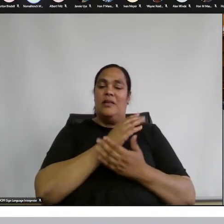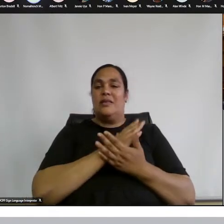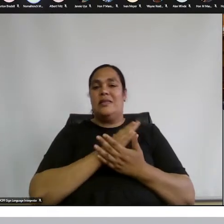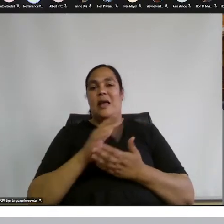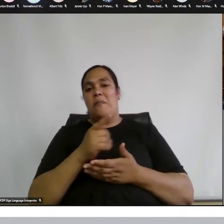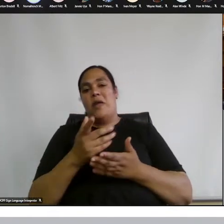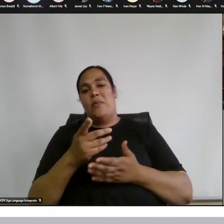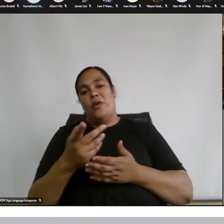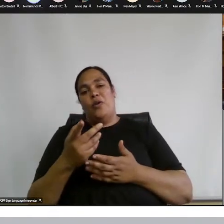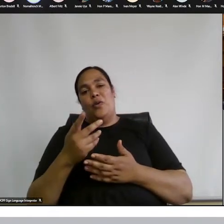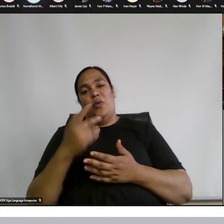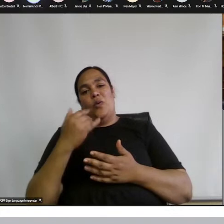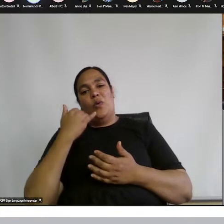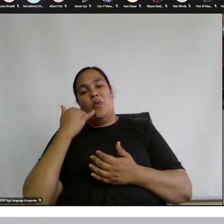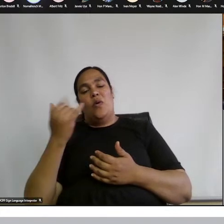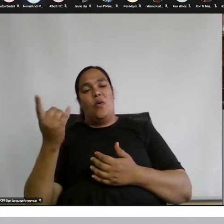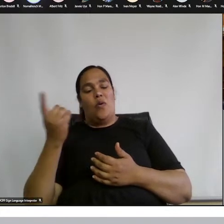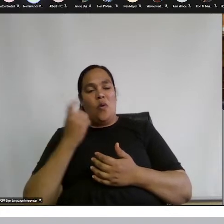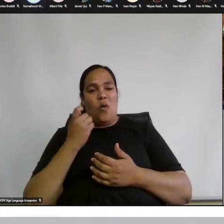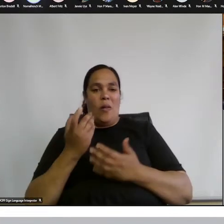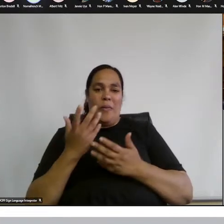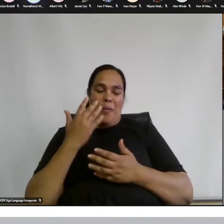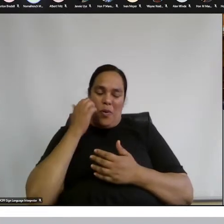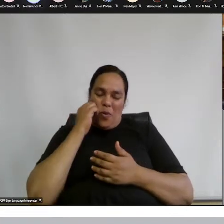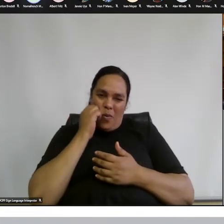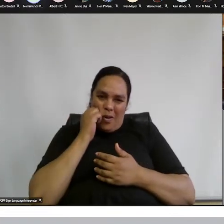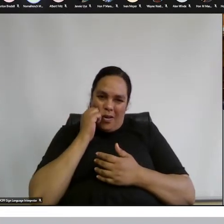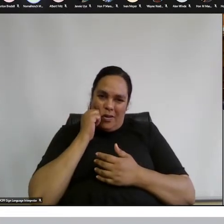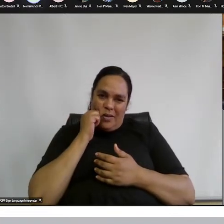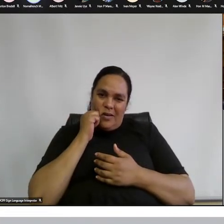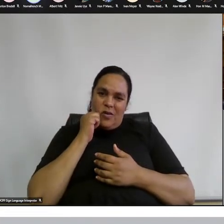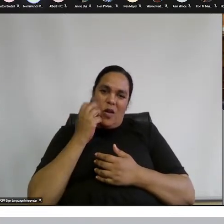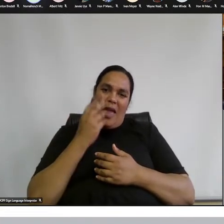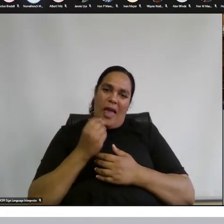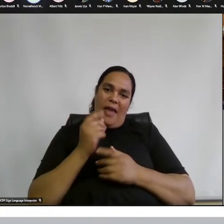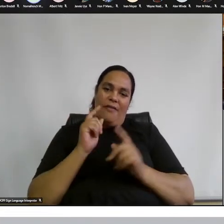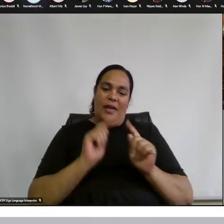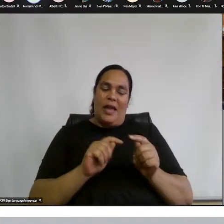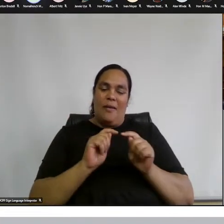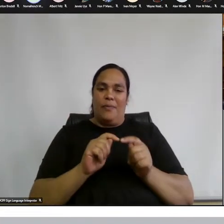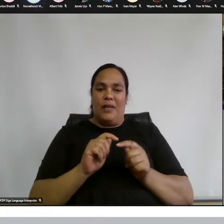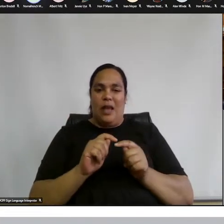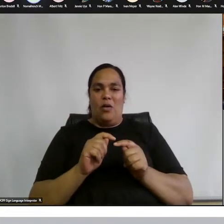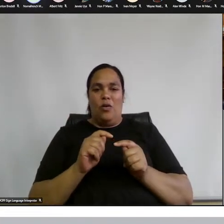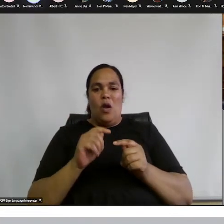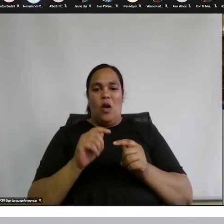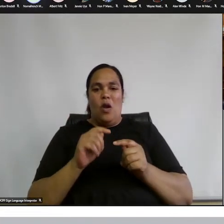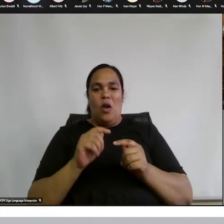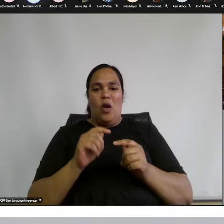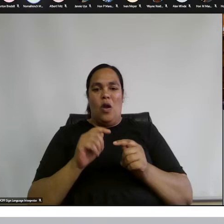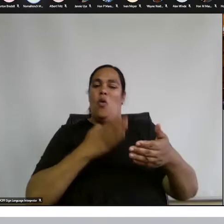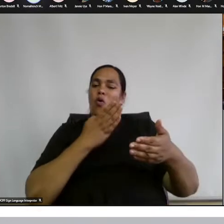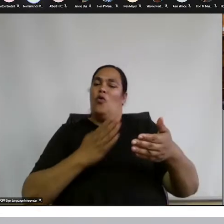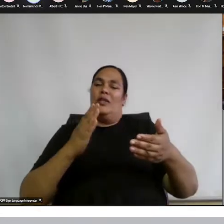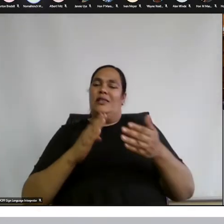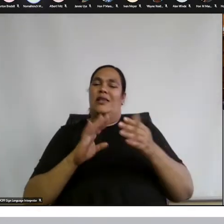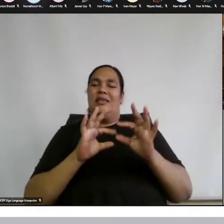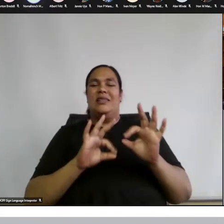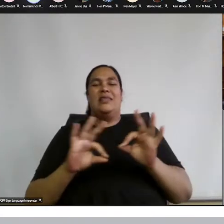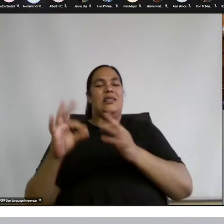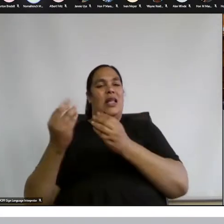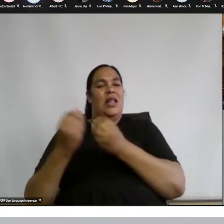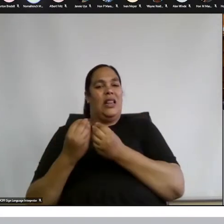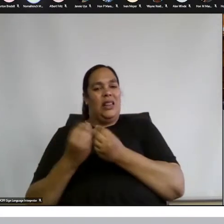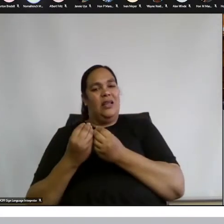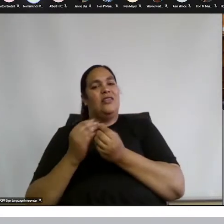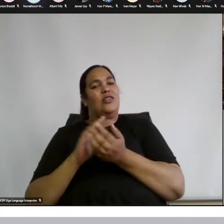you may recall when we once had the Cape Town Philharmonic Orchestra that was done for the staff. Those kind of